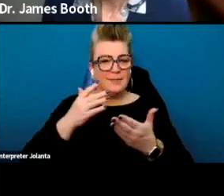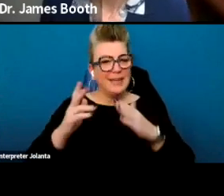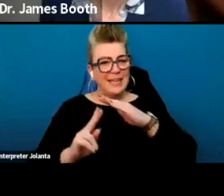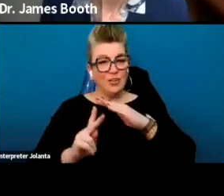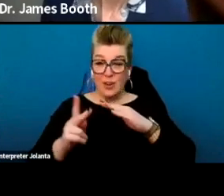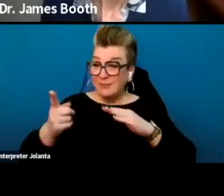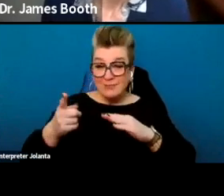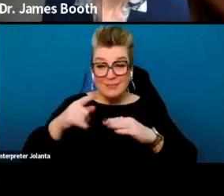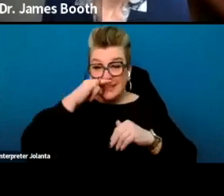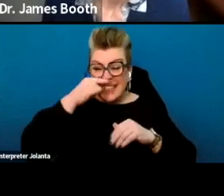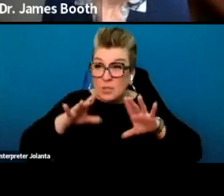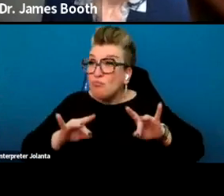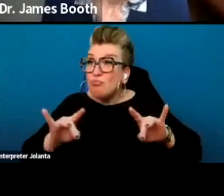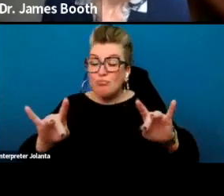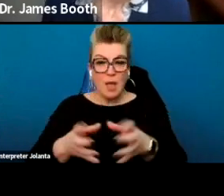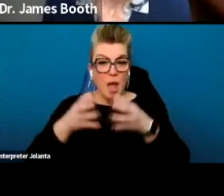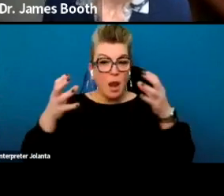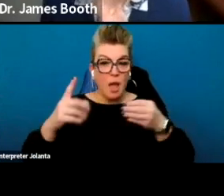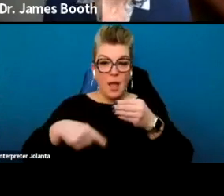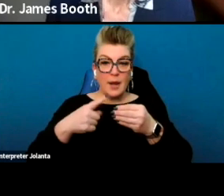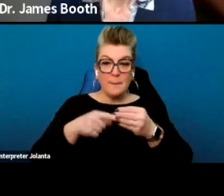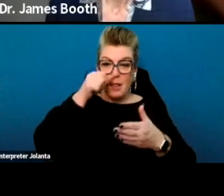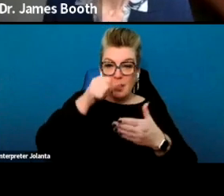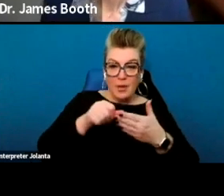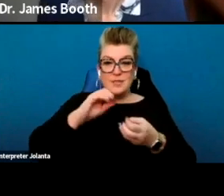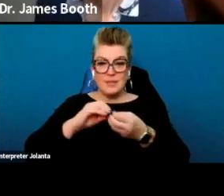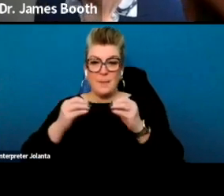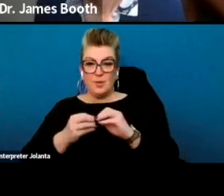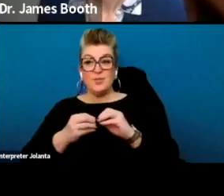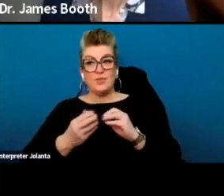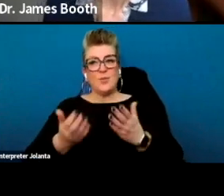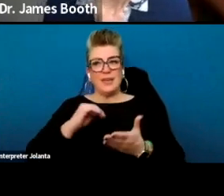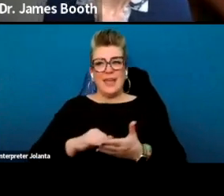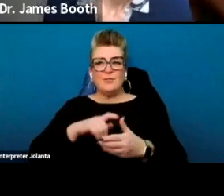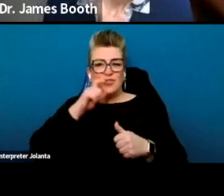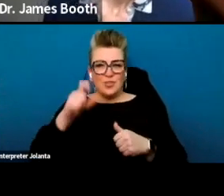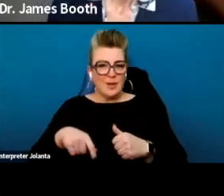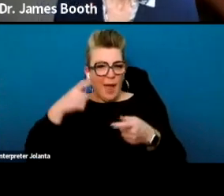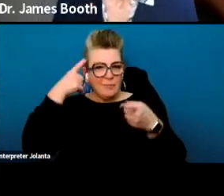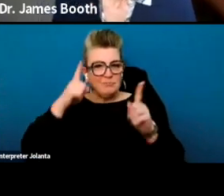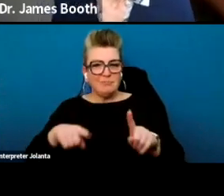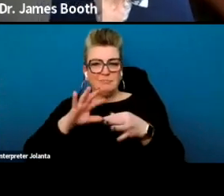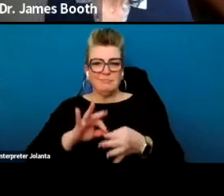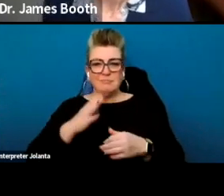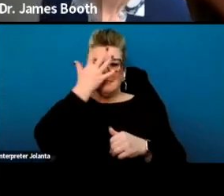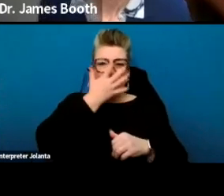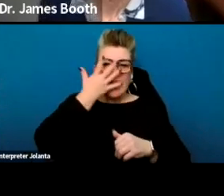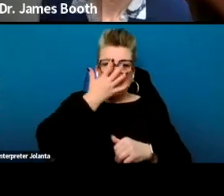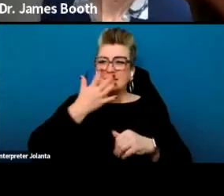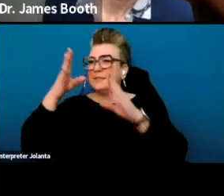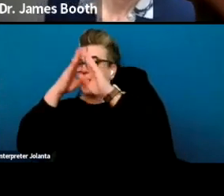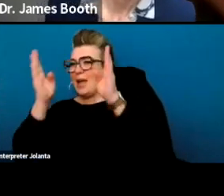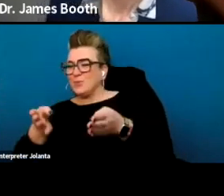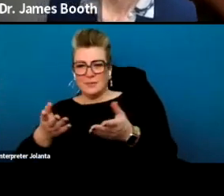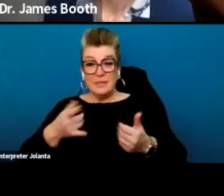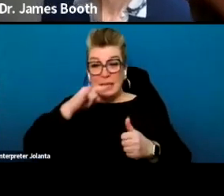learning a lot about letters and numbers. But this shouldn't be true of faces and houses, right? Because by the time kids get to kindergarten,